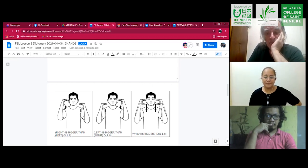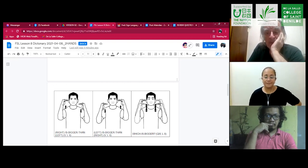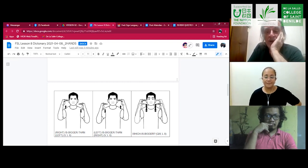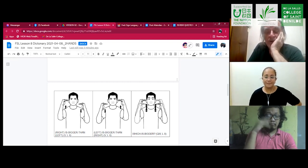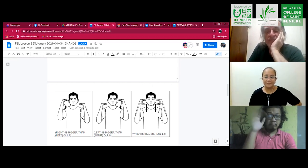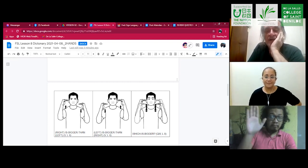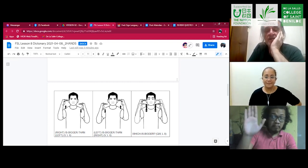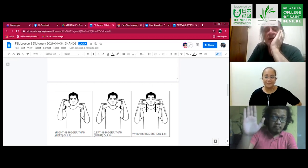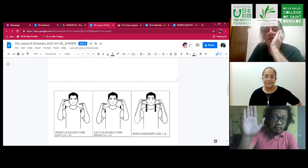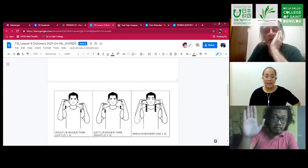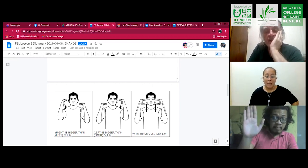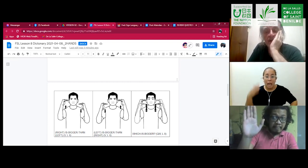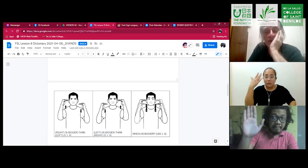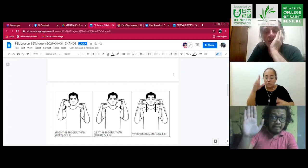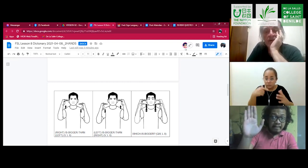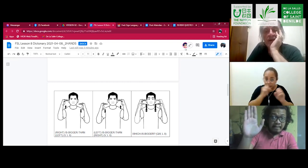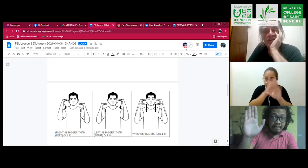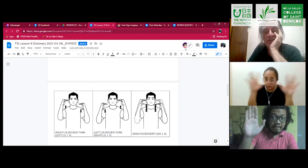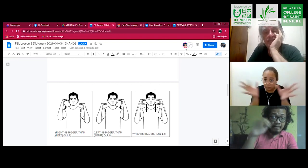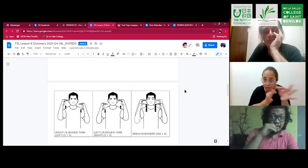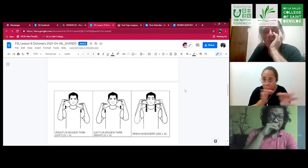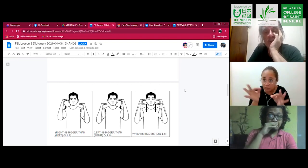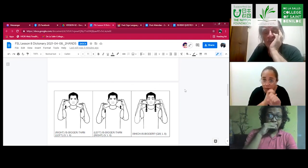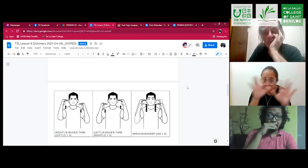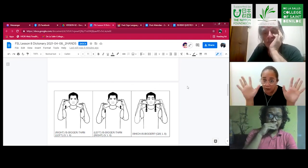I don't know if I explained that clearly or not. Yeah.